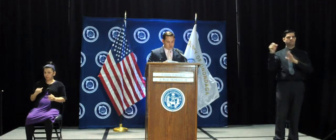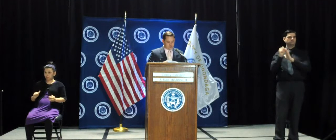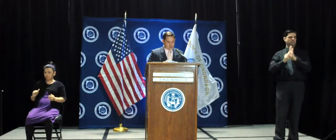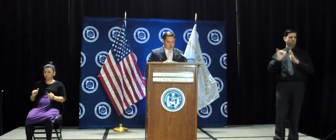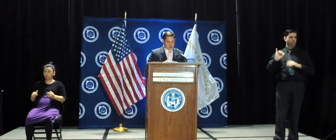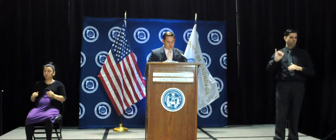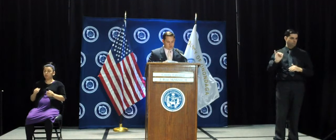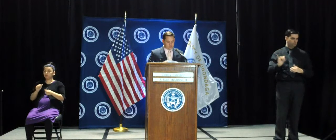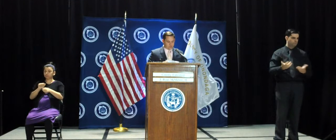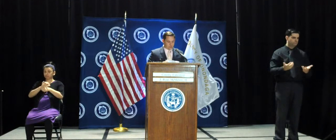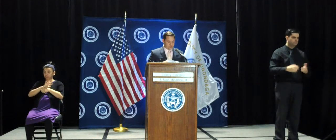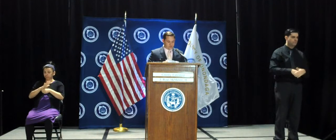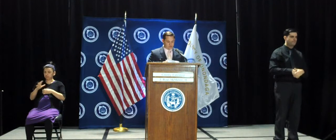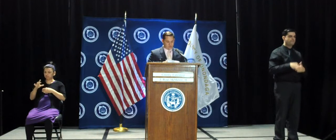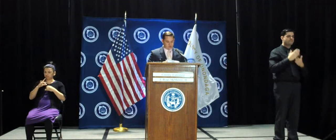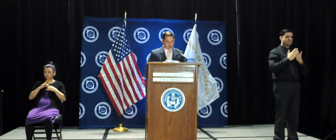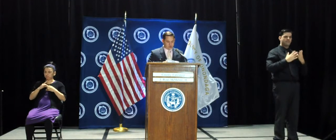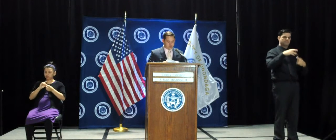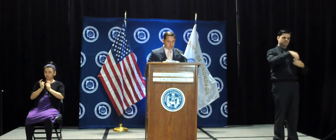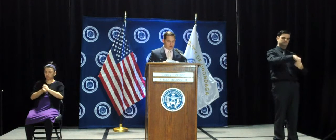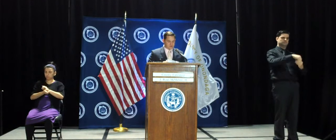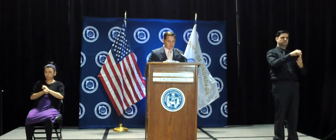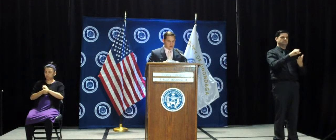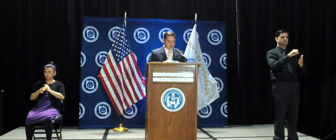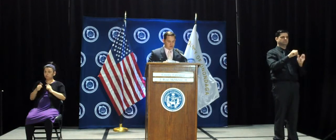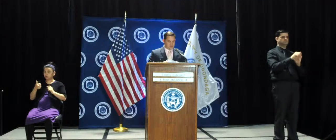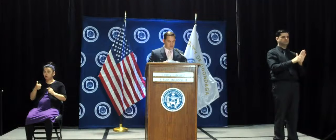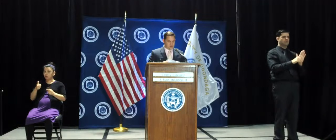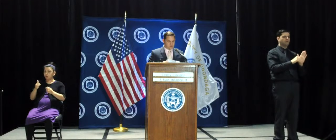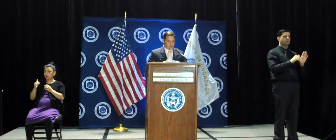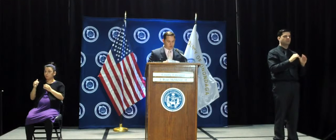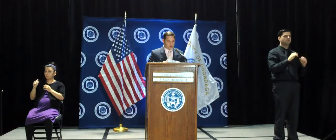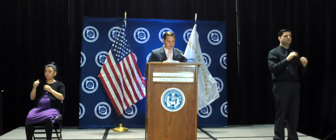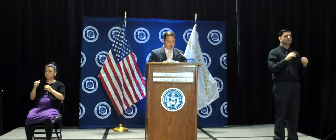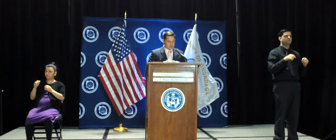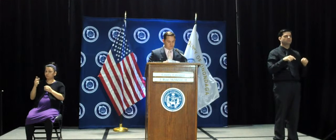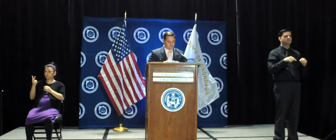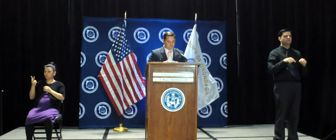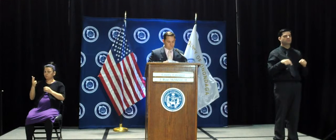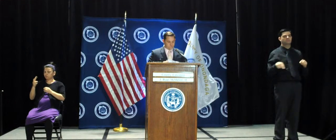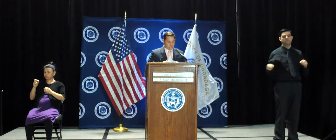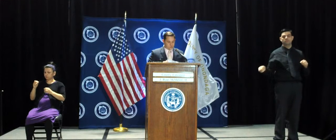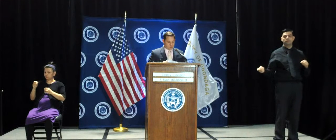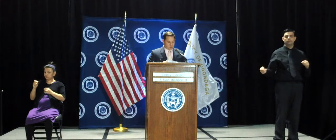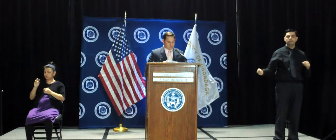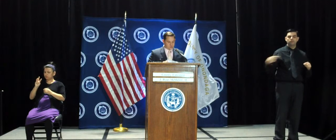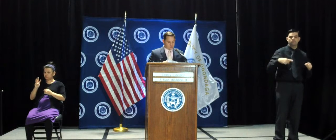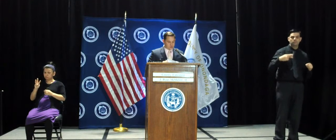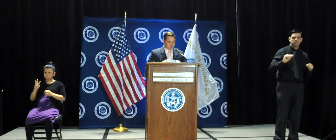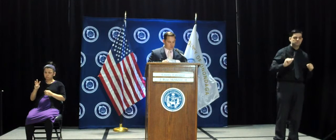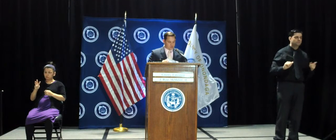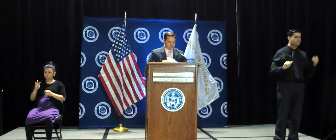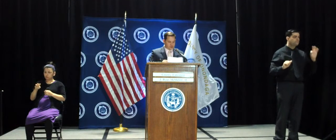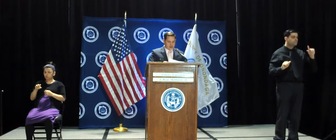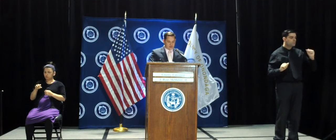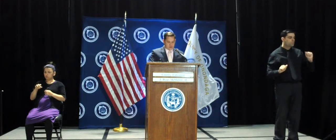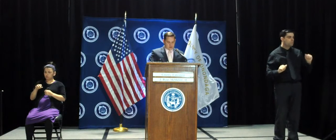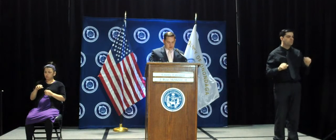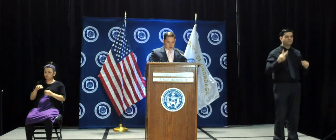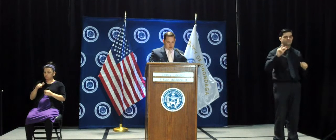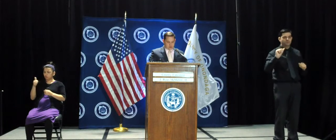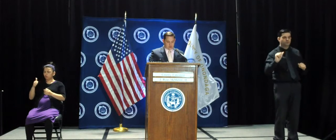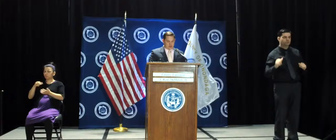travel, 2 Florida, 2 Virginia, 3 Pennsylvania, 4 in-state. So these are all things